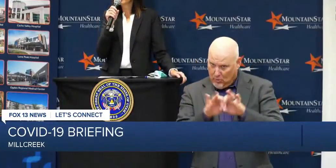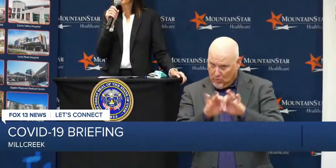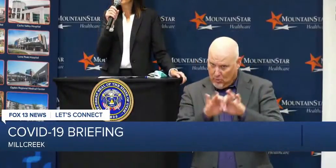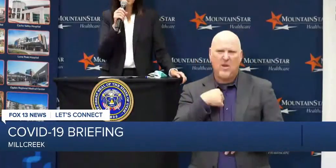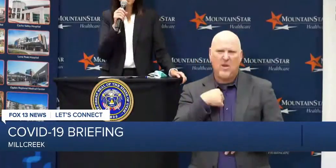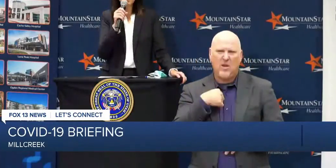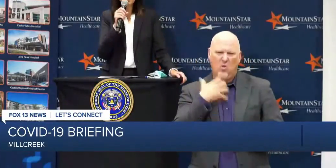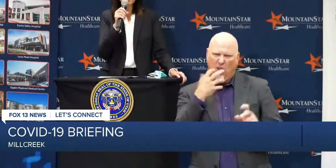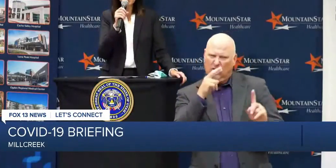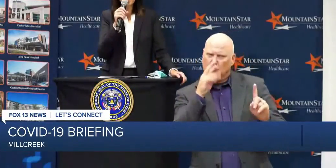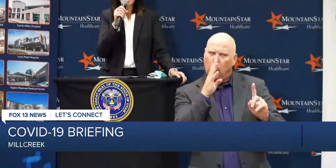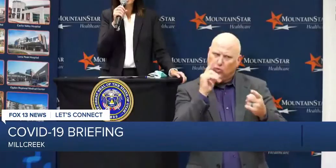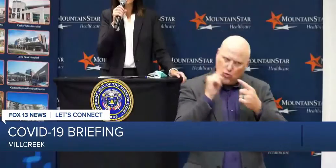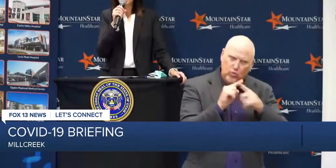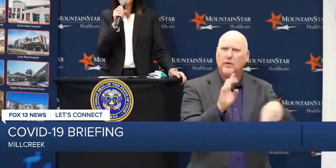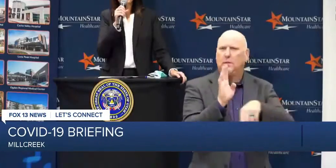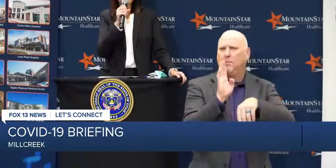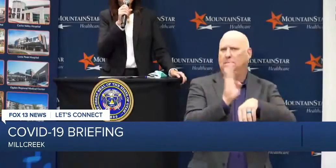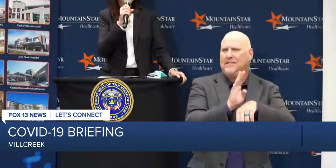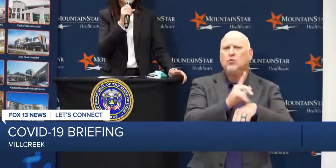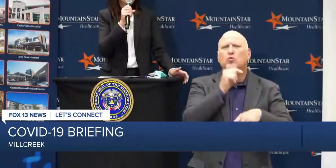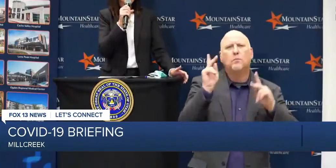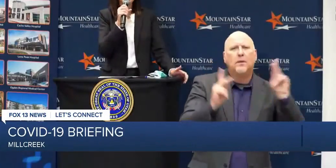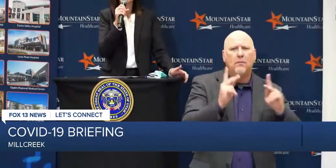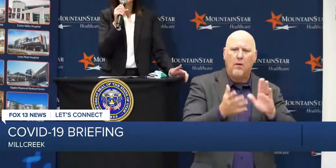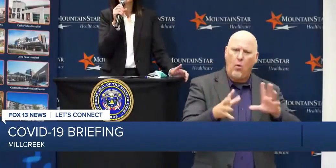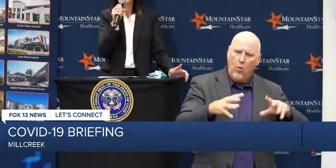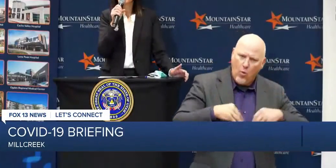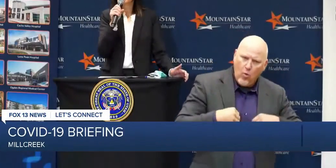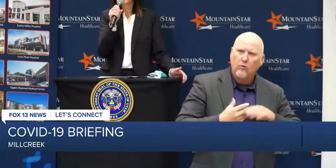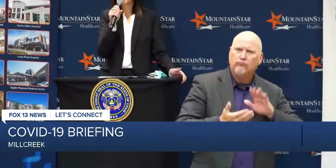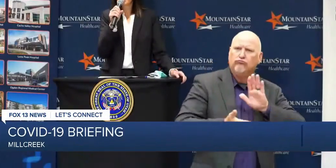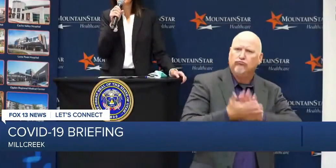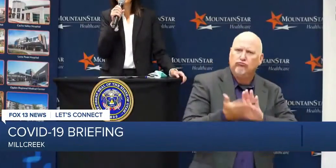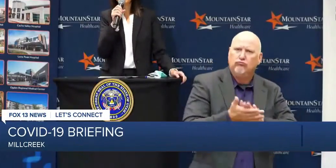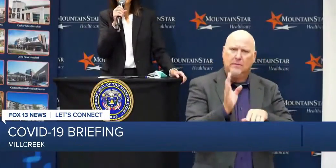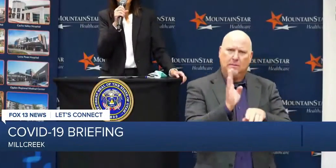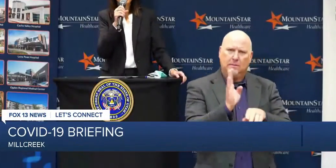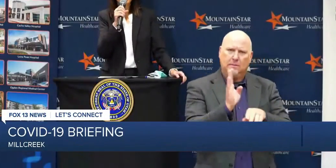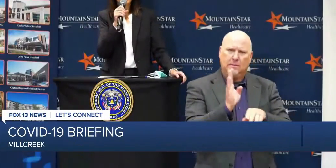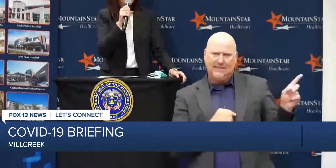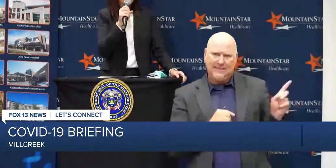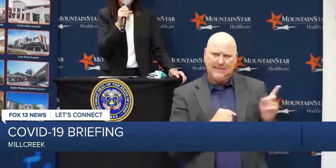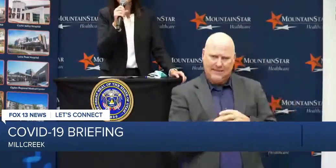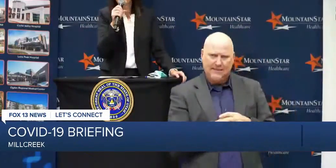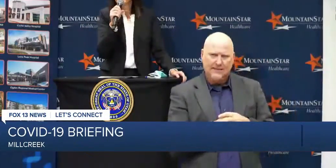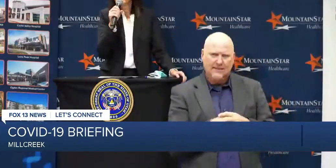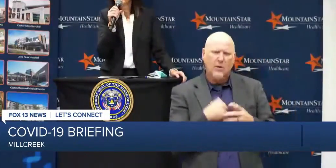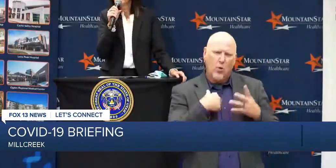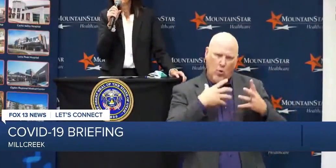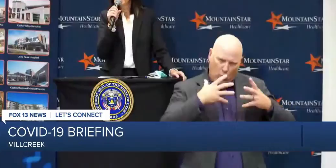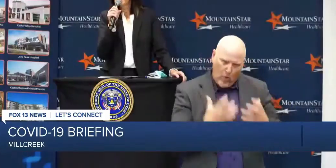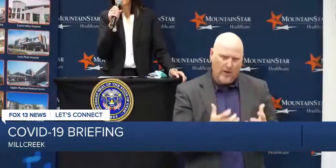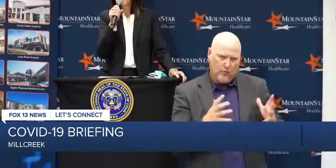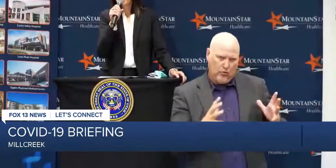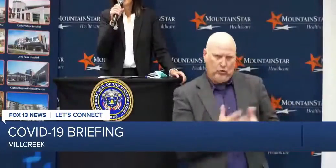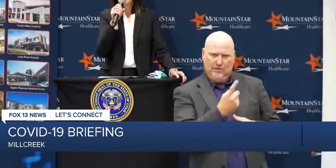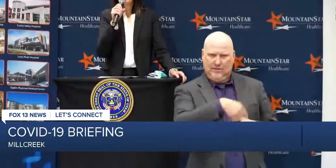owners. And Governor Cox has mentioned, I've mentioned, we've mentioned many times that we're not requiring